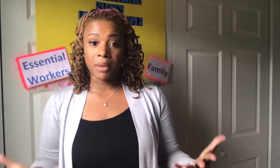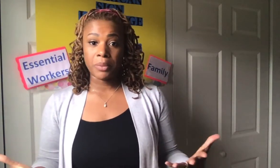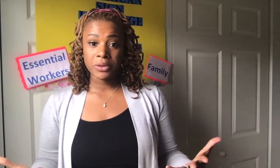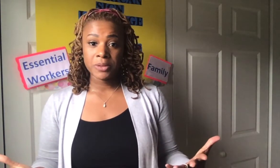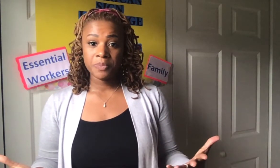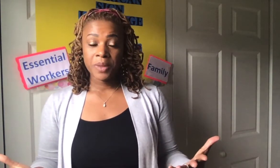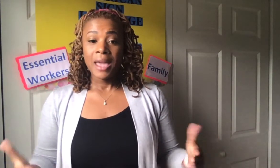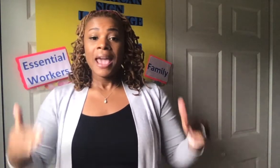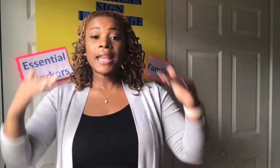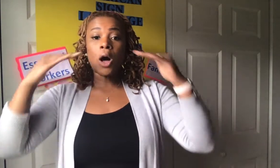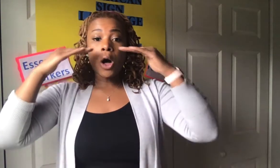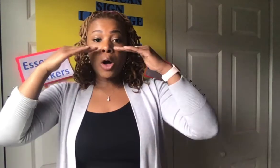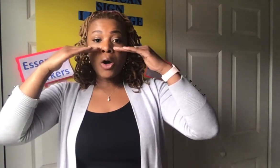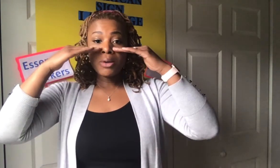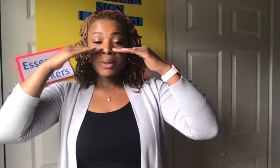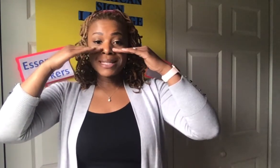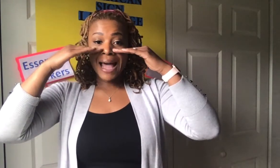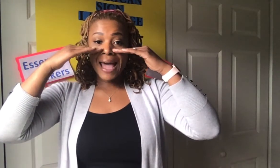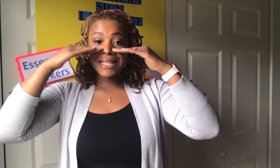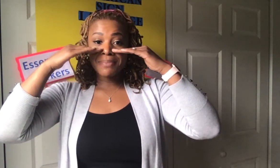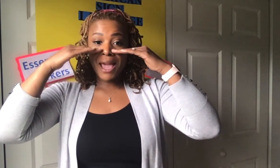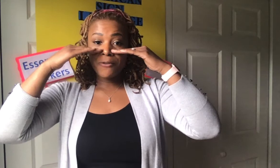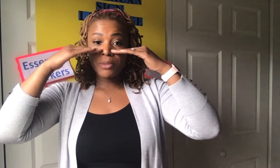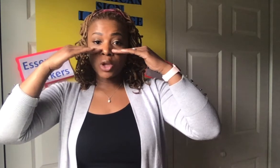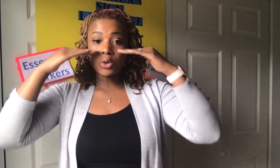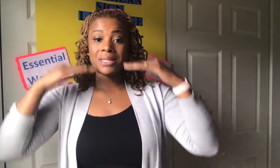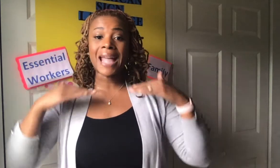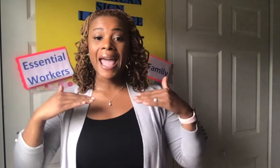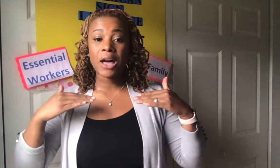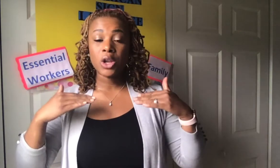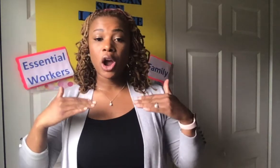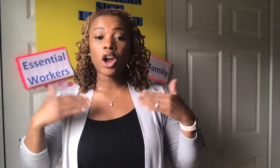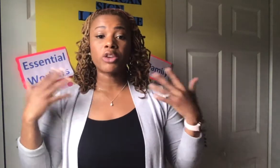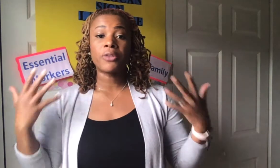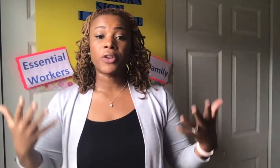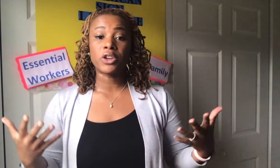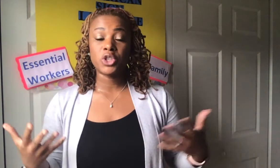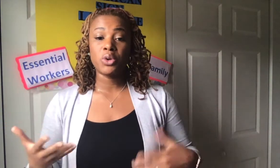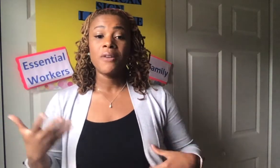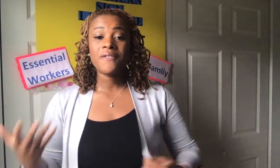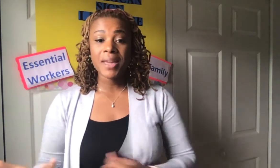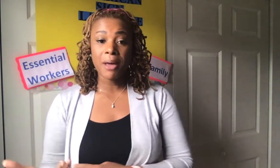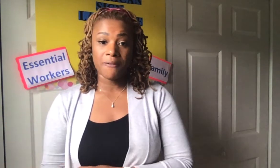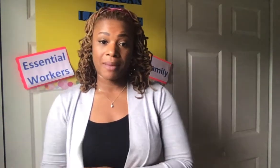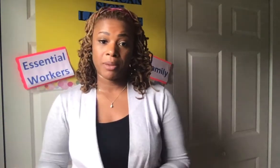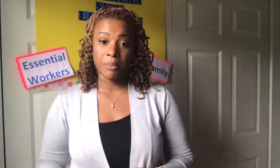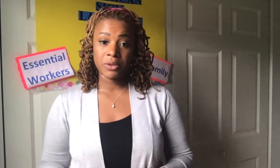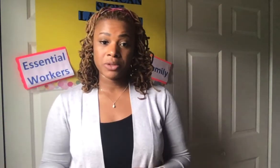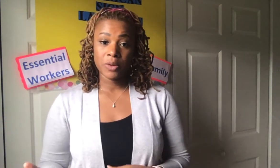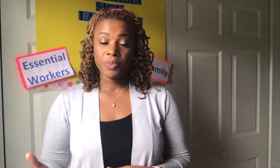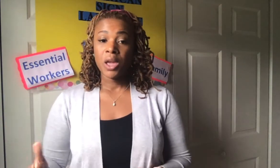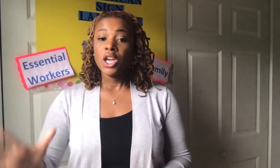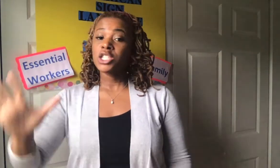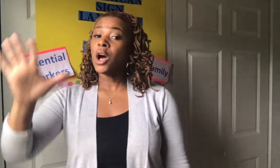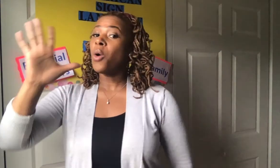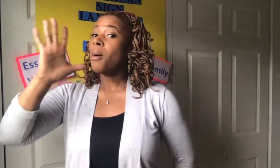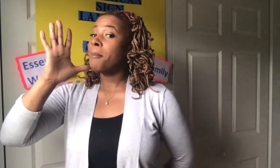members. And all signs made from the nose down are going to refer to female family members. So